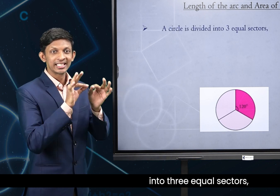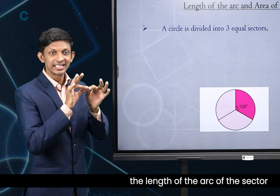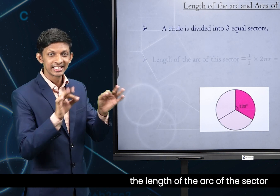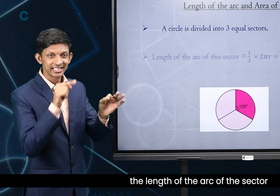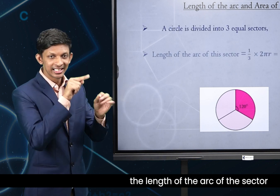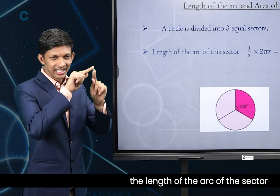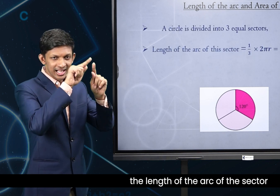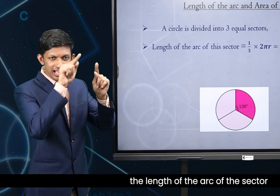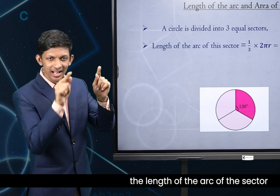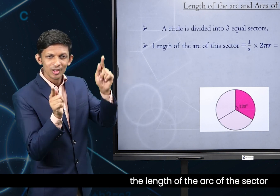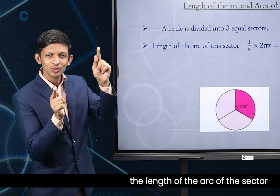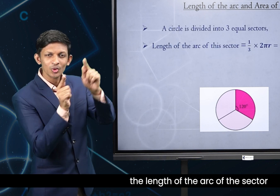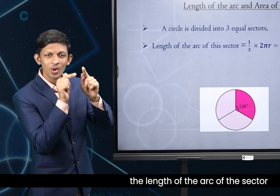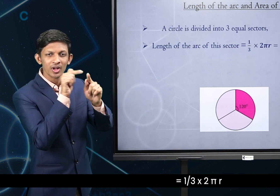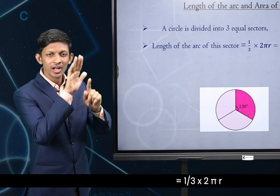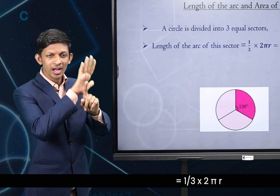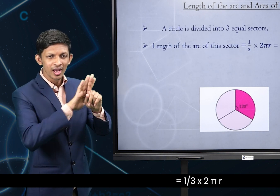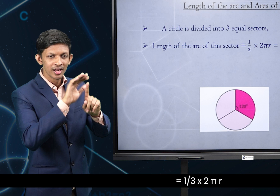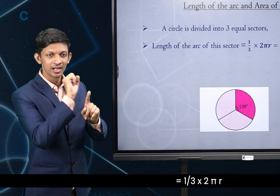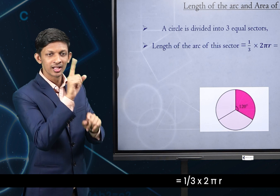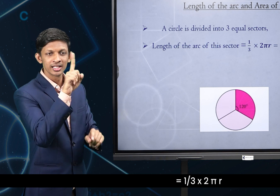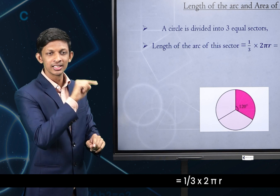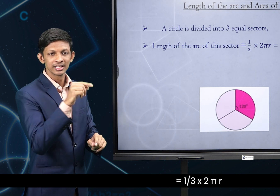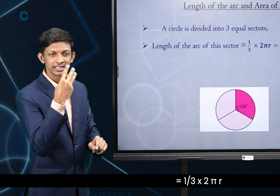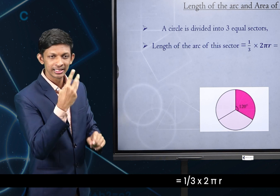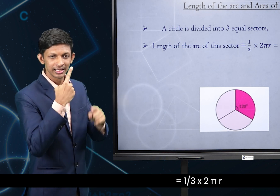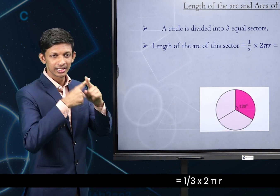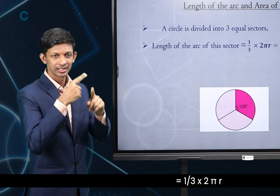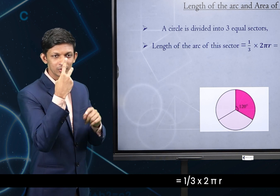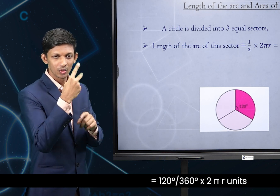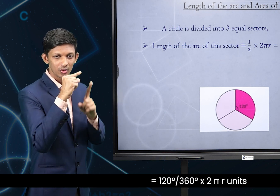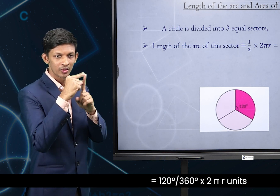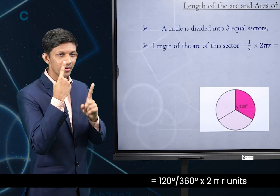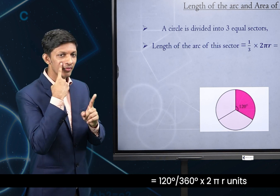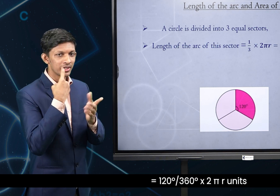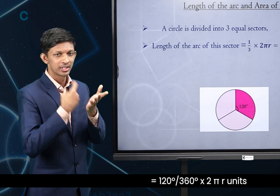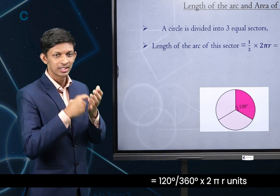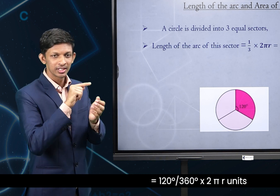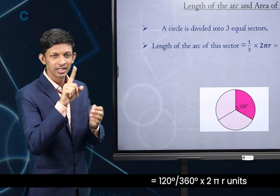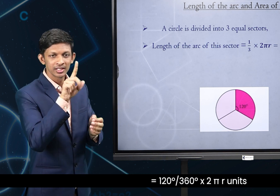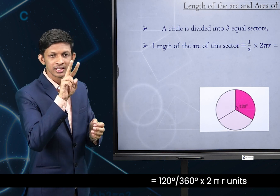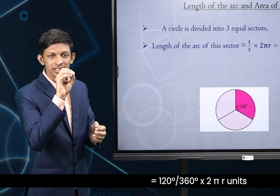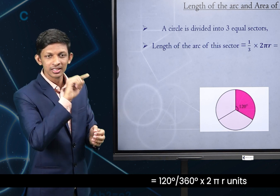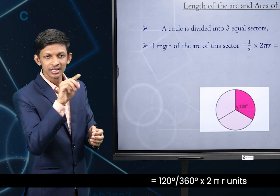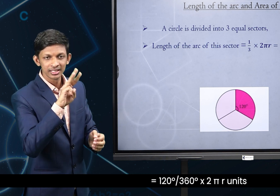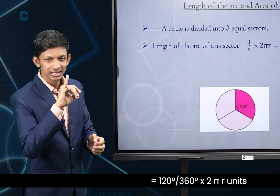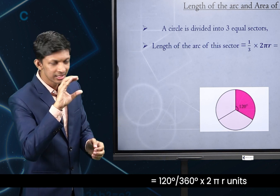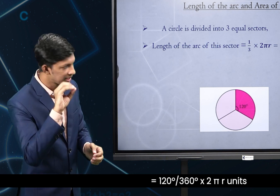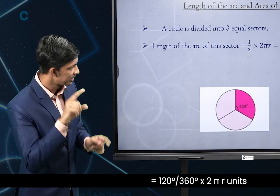the length of the arc of this sector is equal to 1 by 3 into 2 pi r, which is equal to 120 by 360 into 2